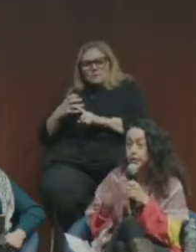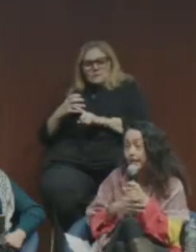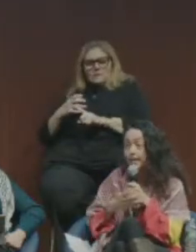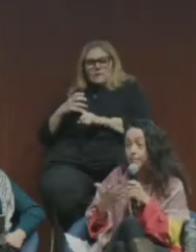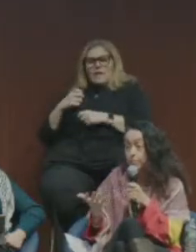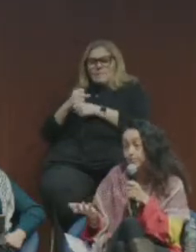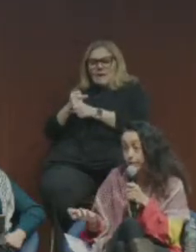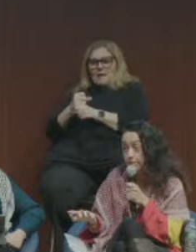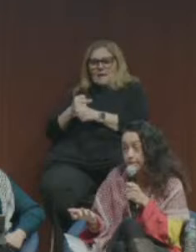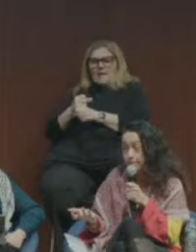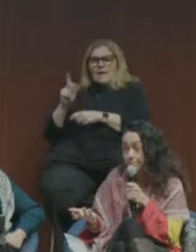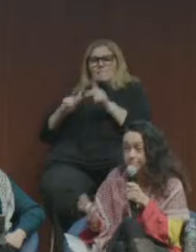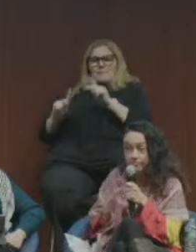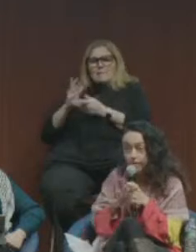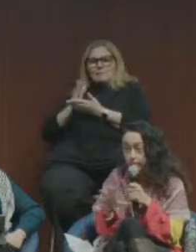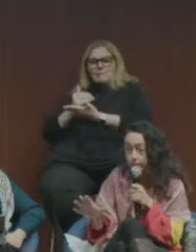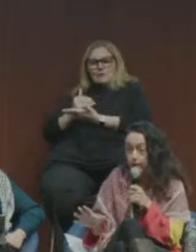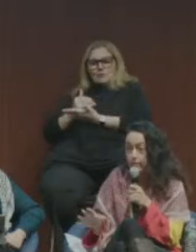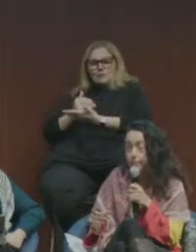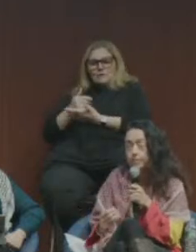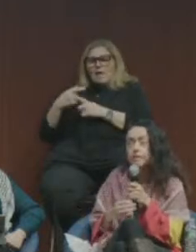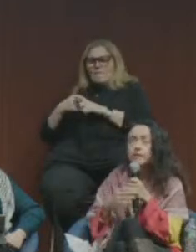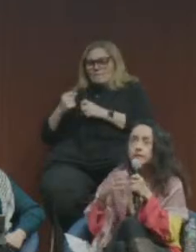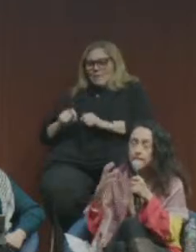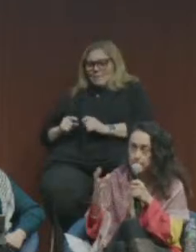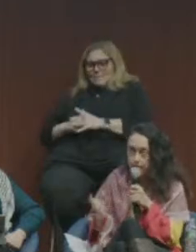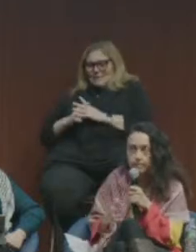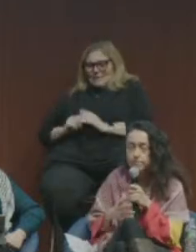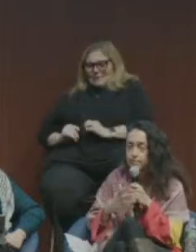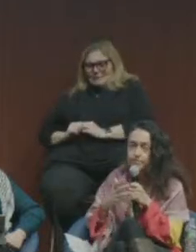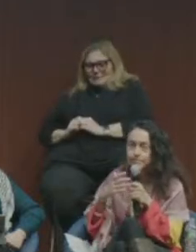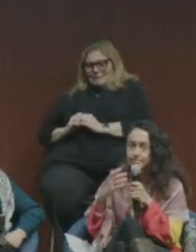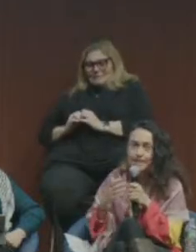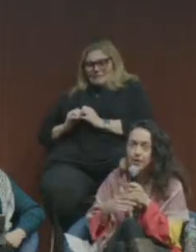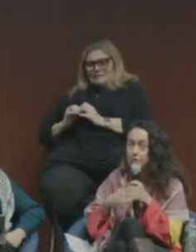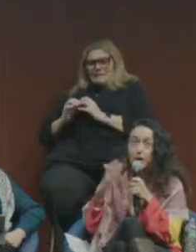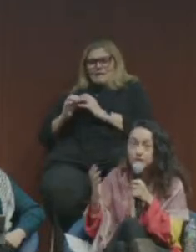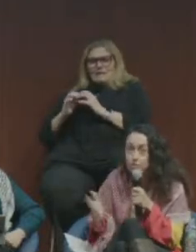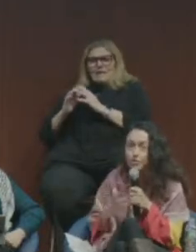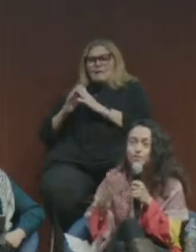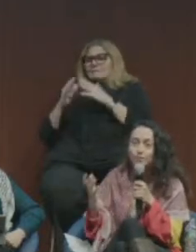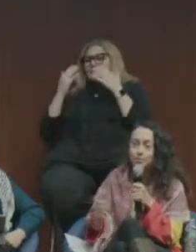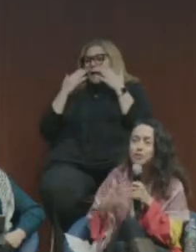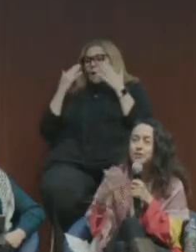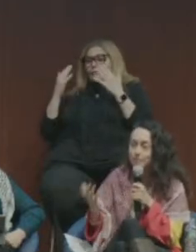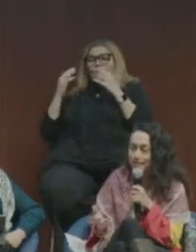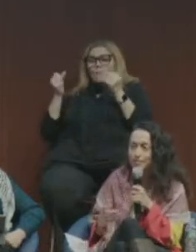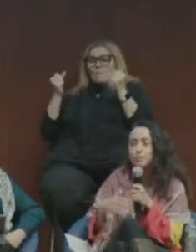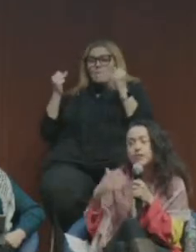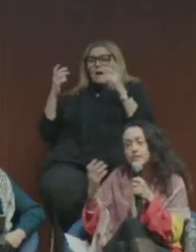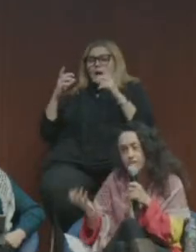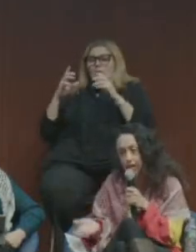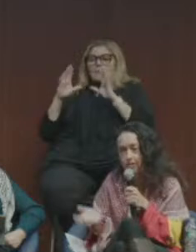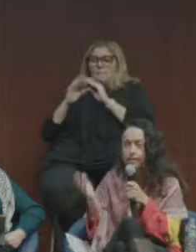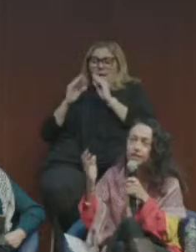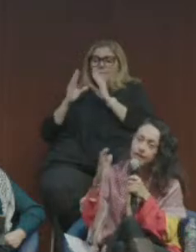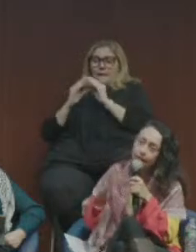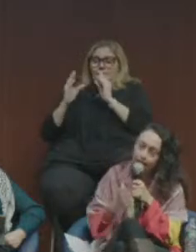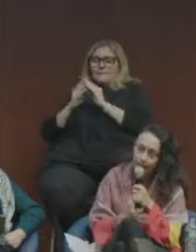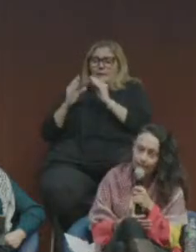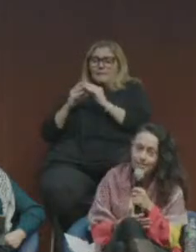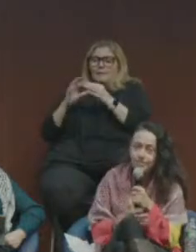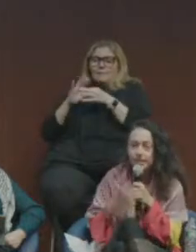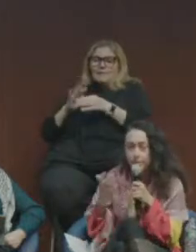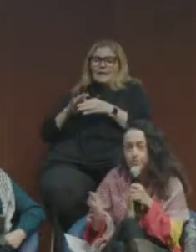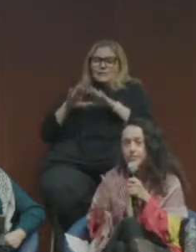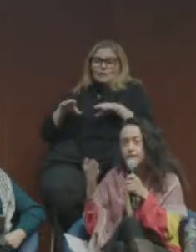and creating a people's budget from the ground up in, I don't know, hundreds of community meetings with lots of childcare